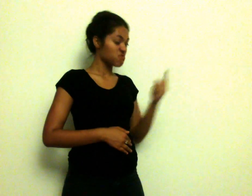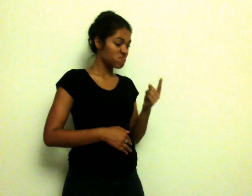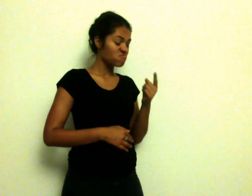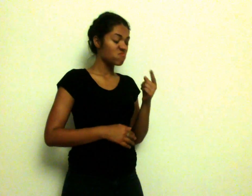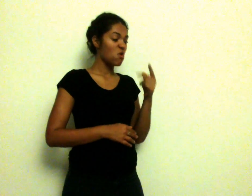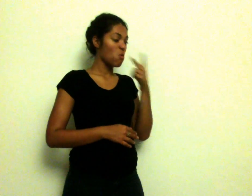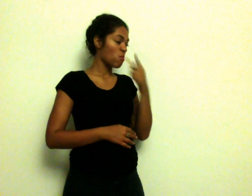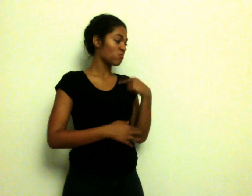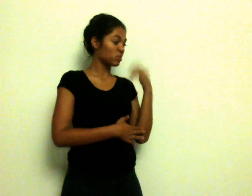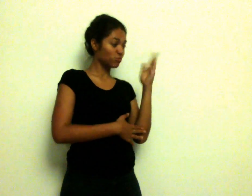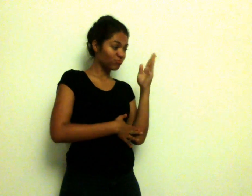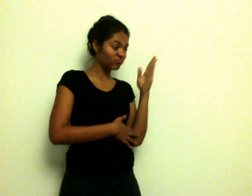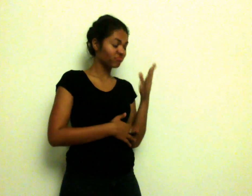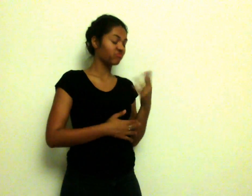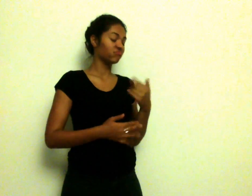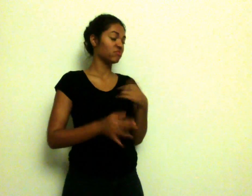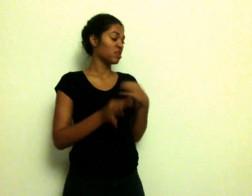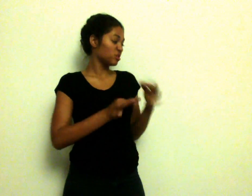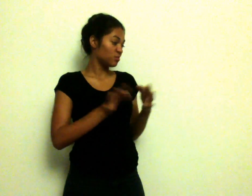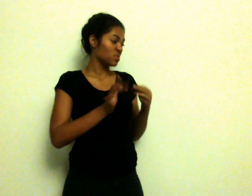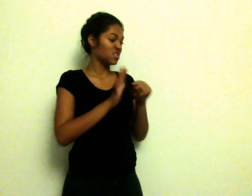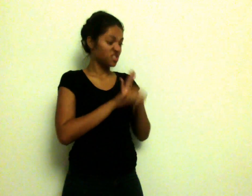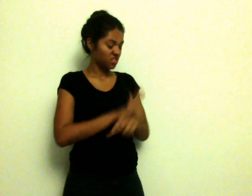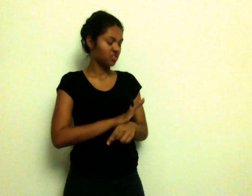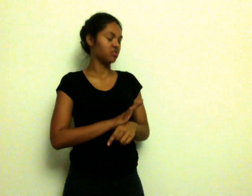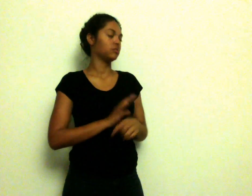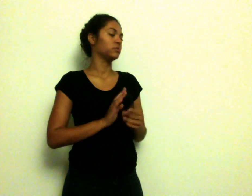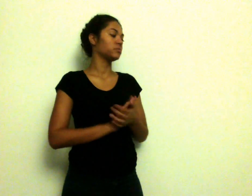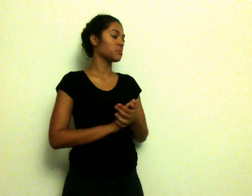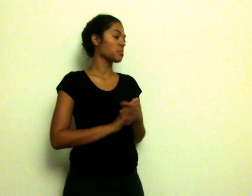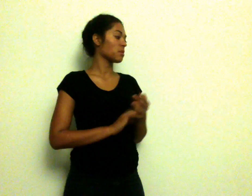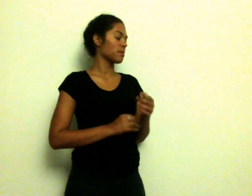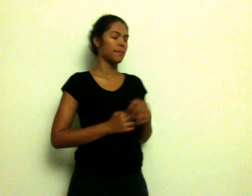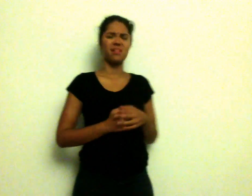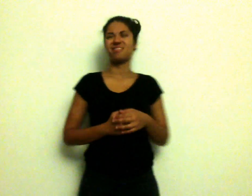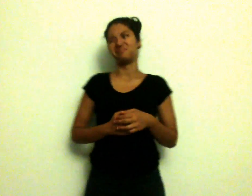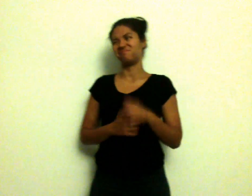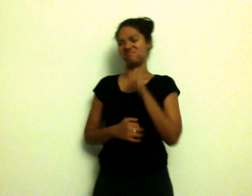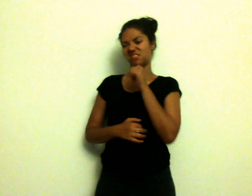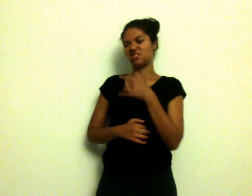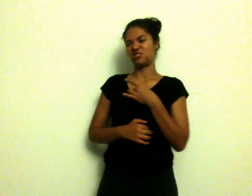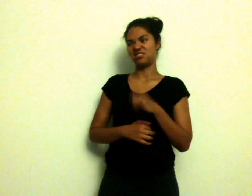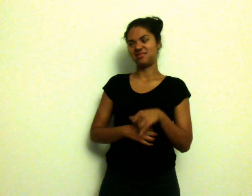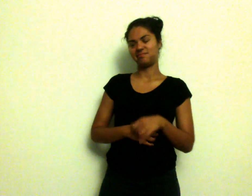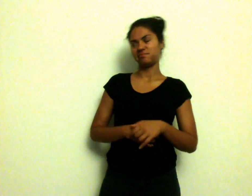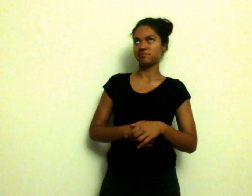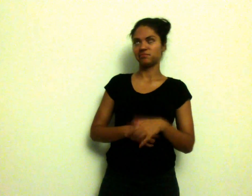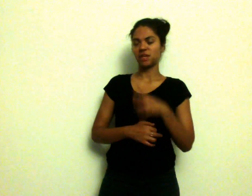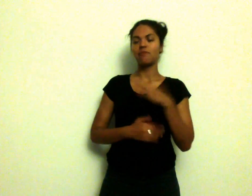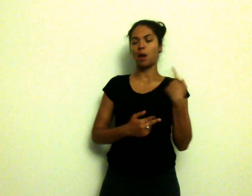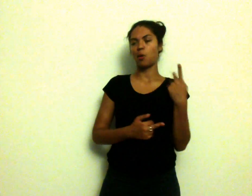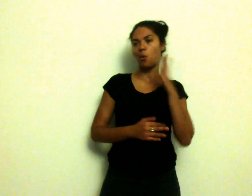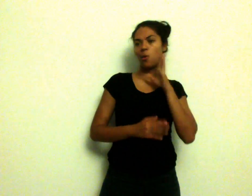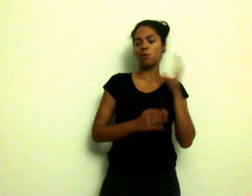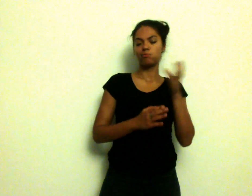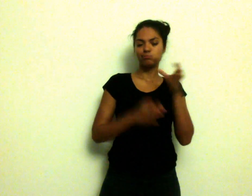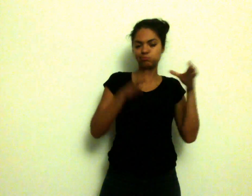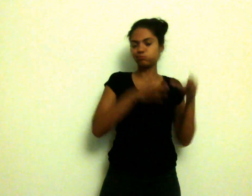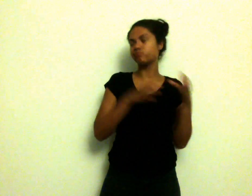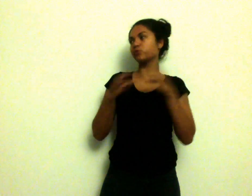else. He said, well, I don't quite like that, but okay, we'll come. And he came, and one of the concepts I gave was that in some of